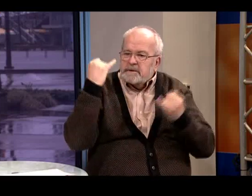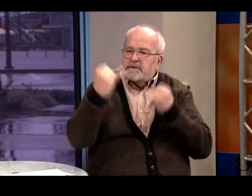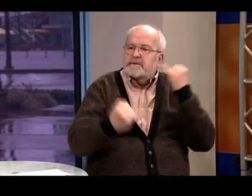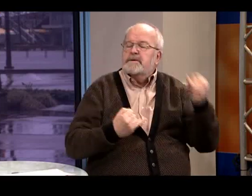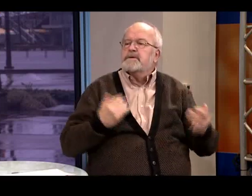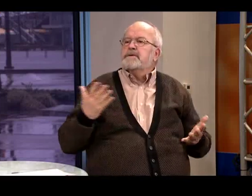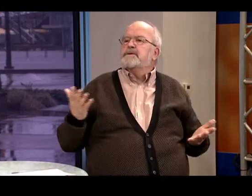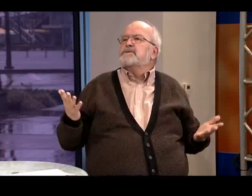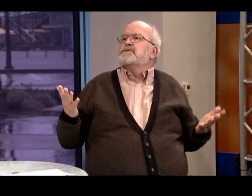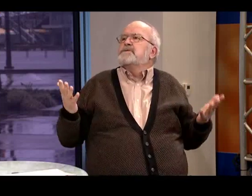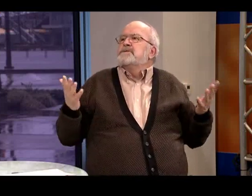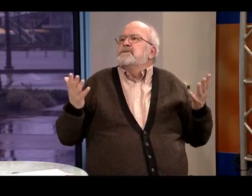ideas,